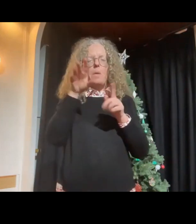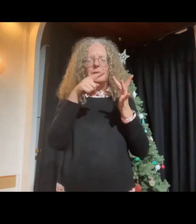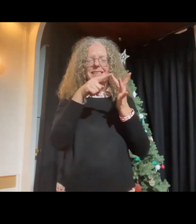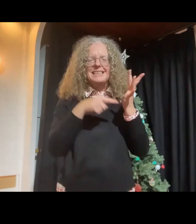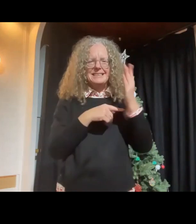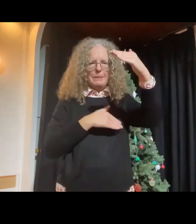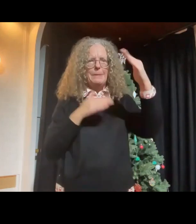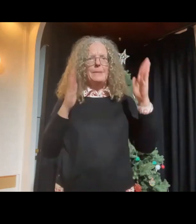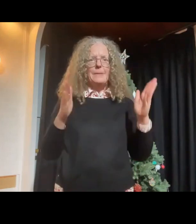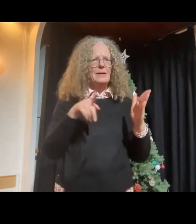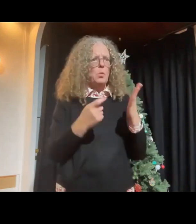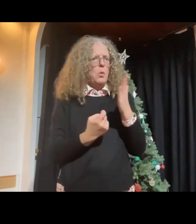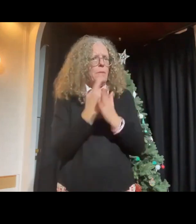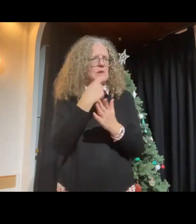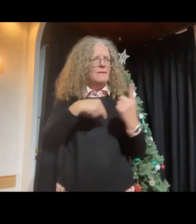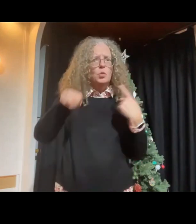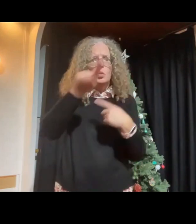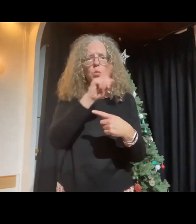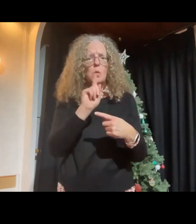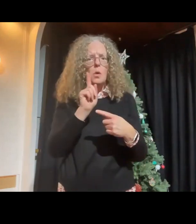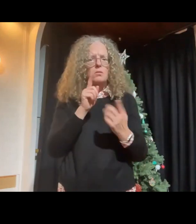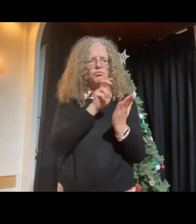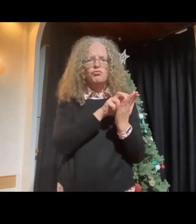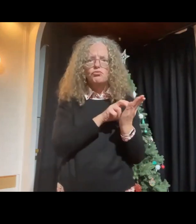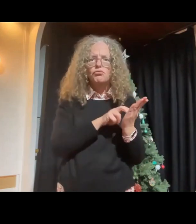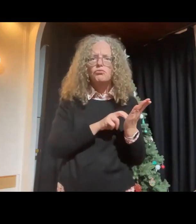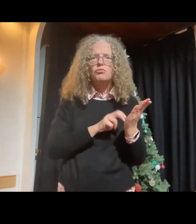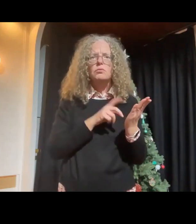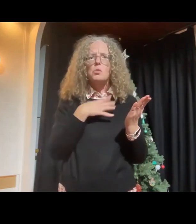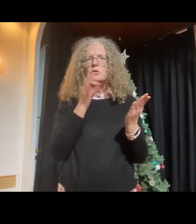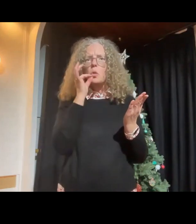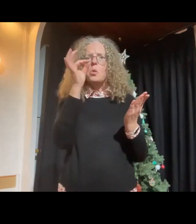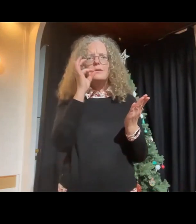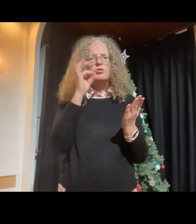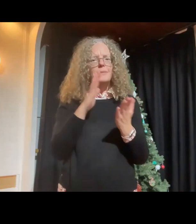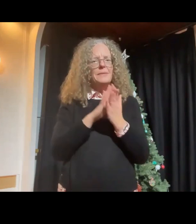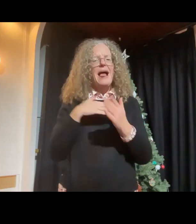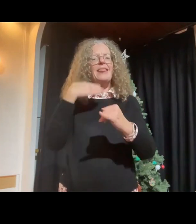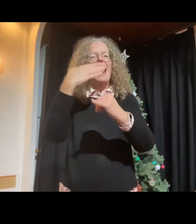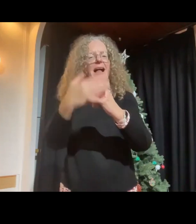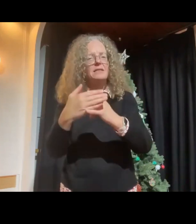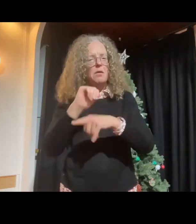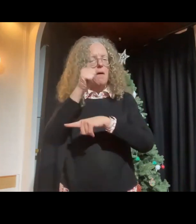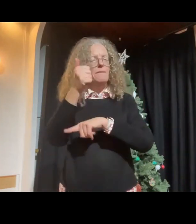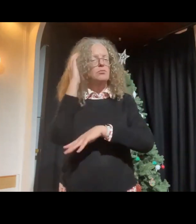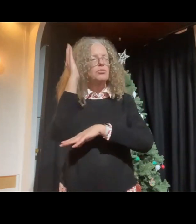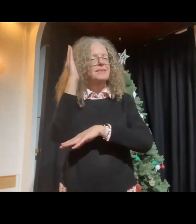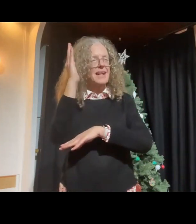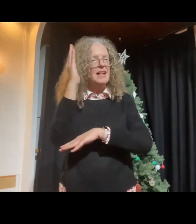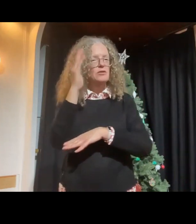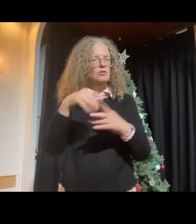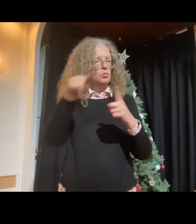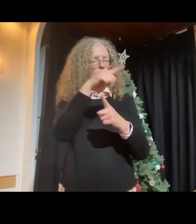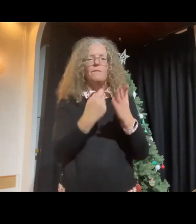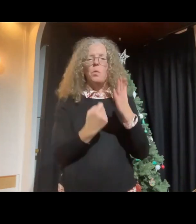yellow, white post-it. If you're in here live, that's an opportunity for you to note down your questions or any comments you might have